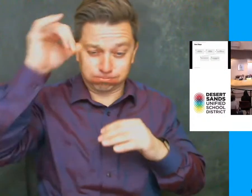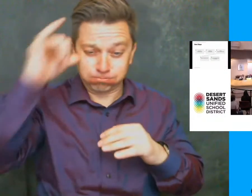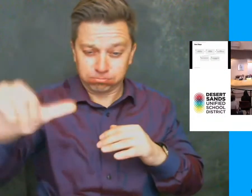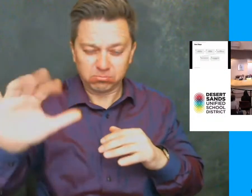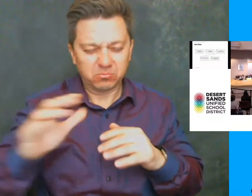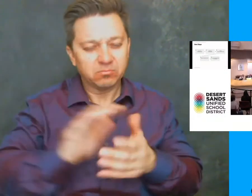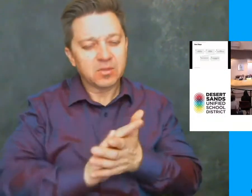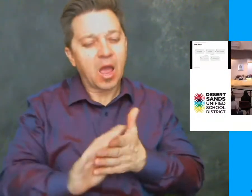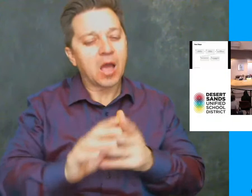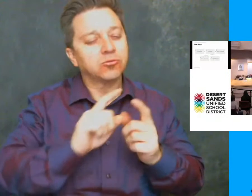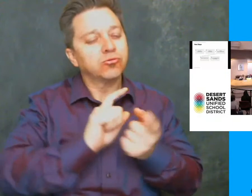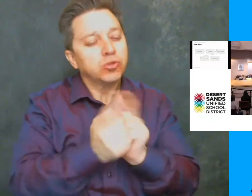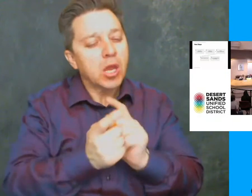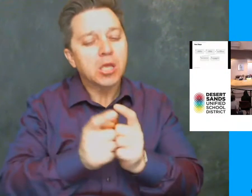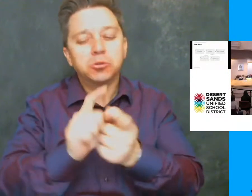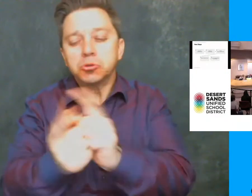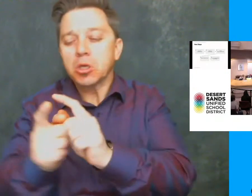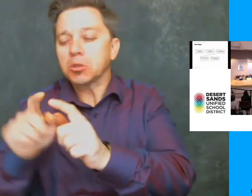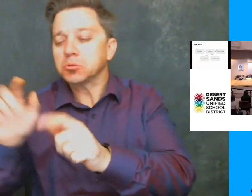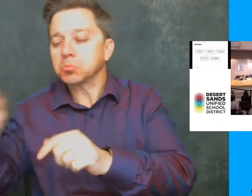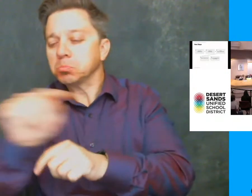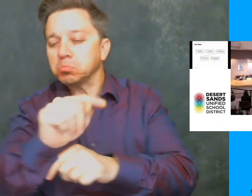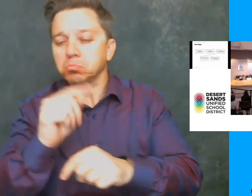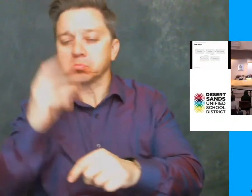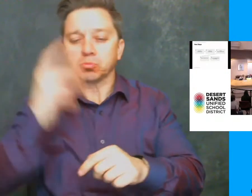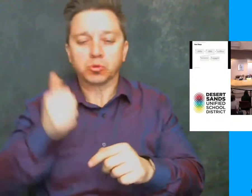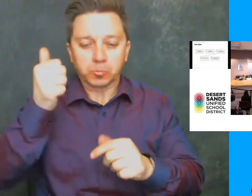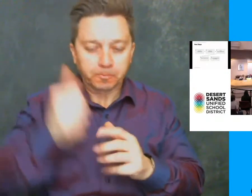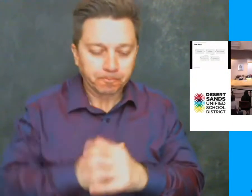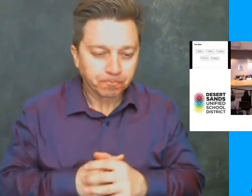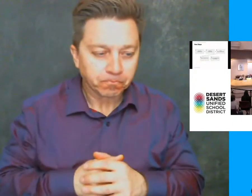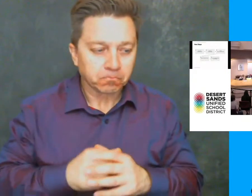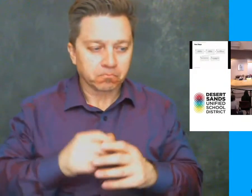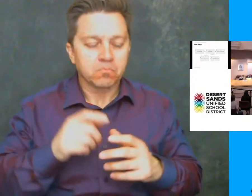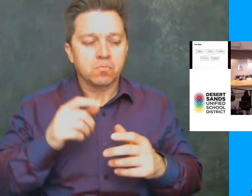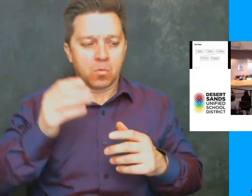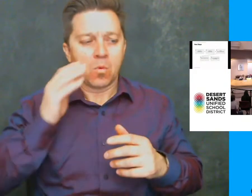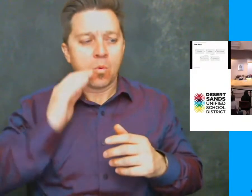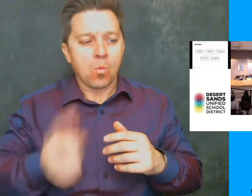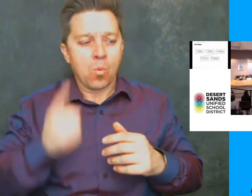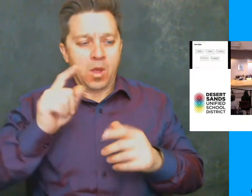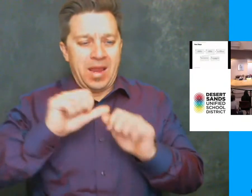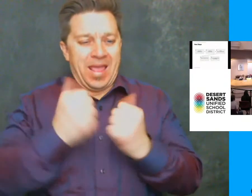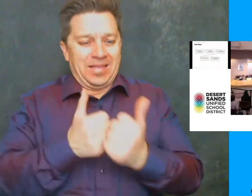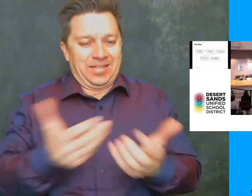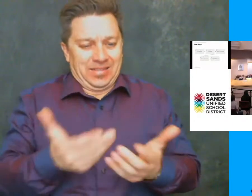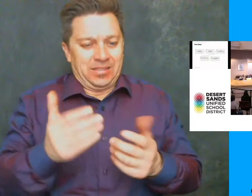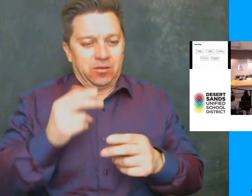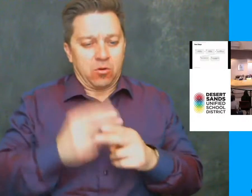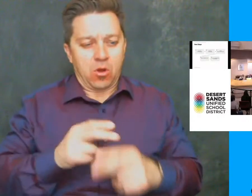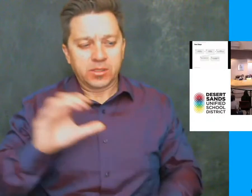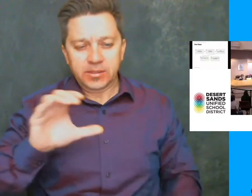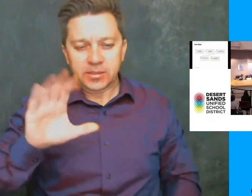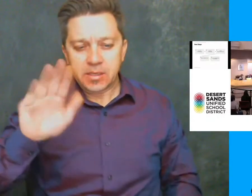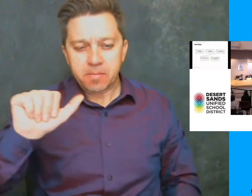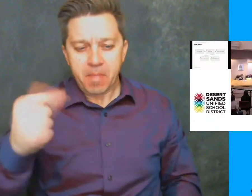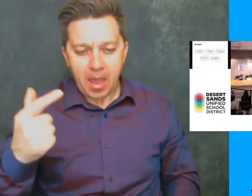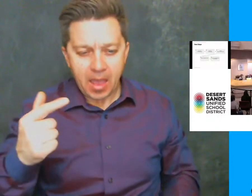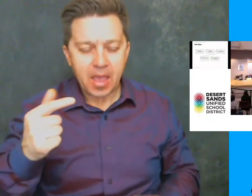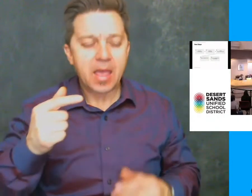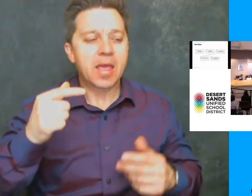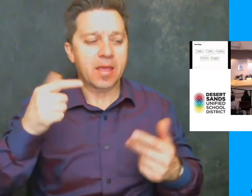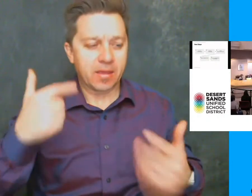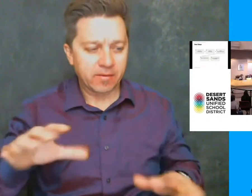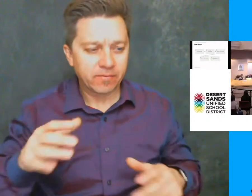I do want to support agency out here who has done some work, which is CVAG. They've done something on